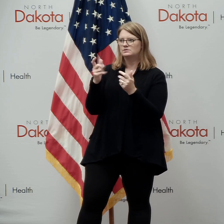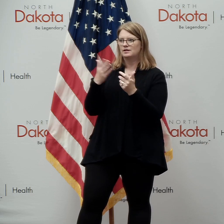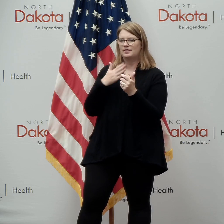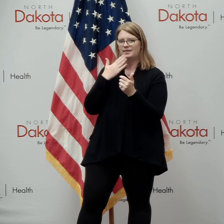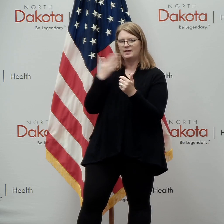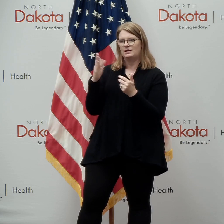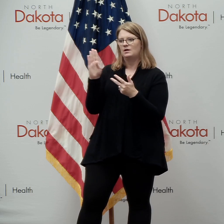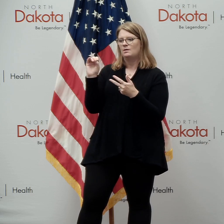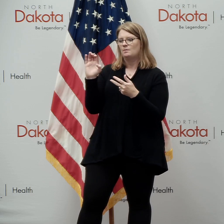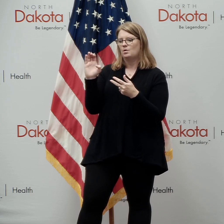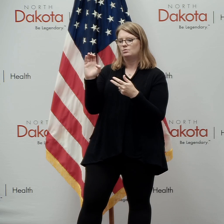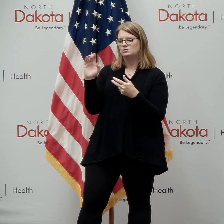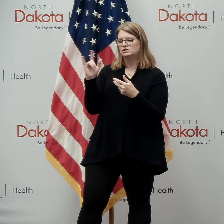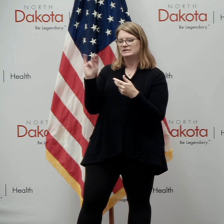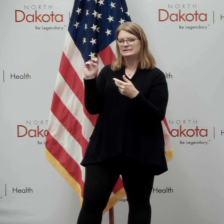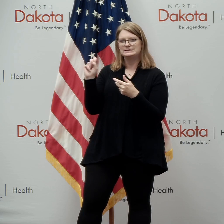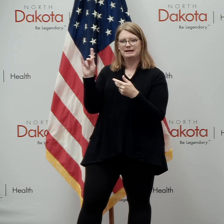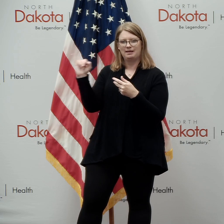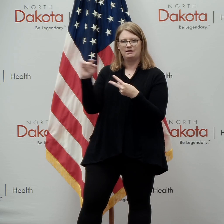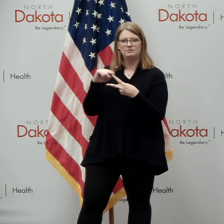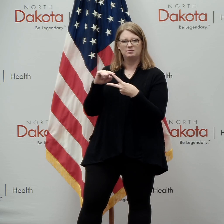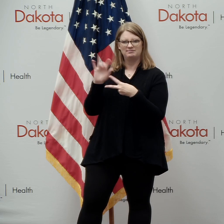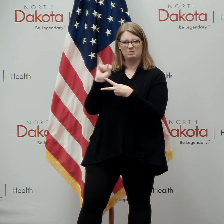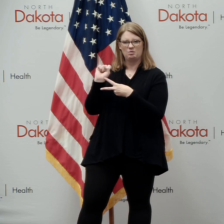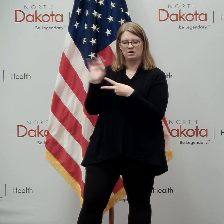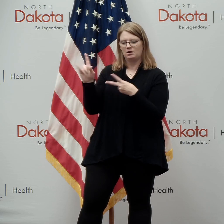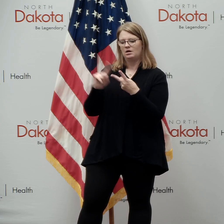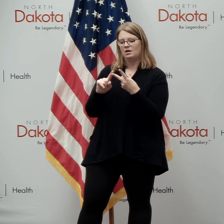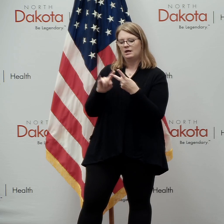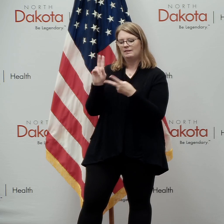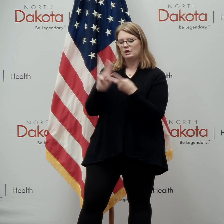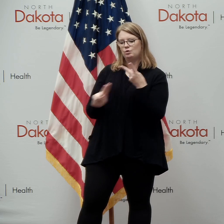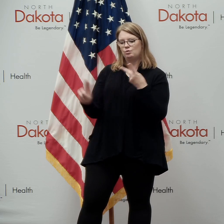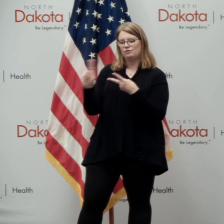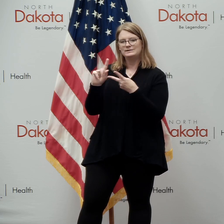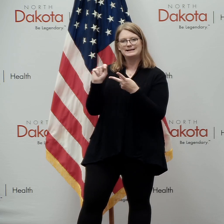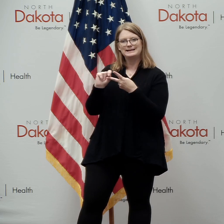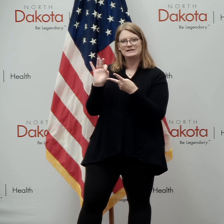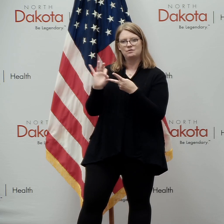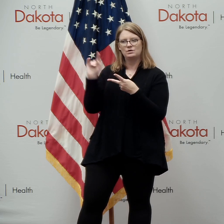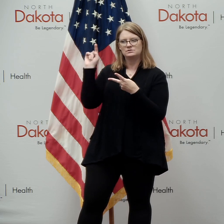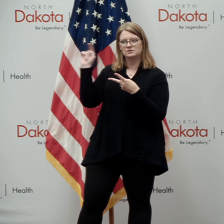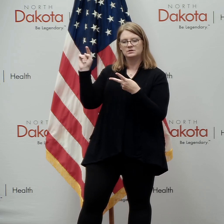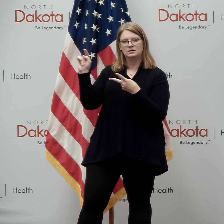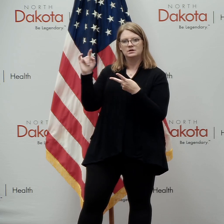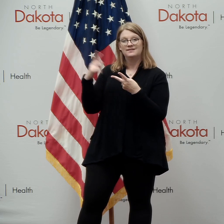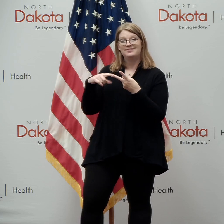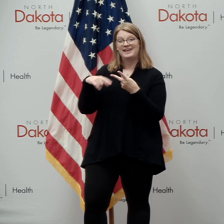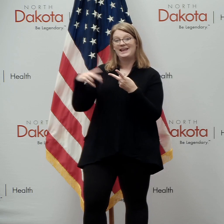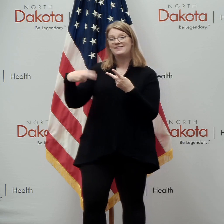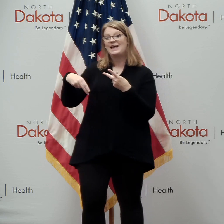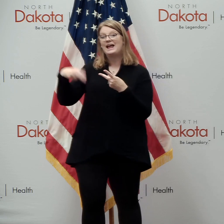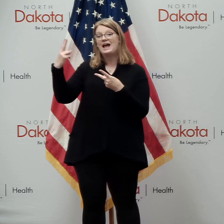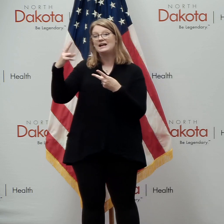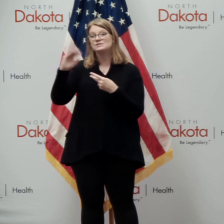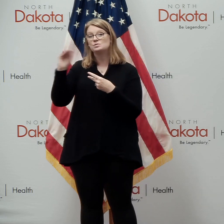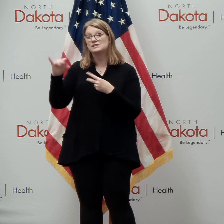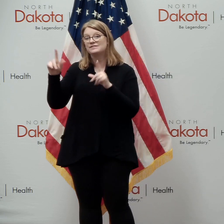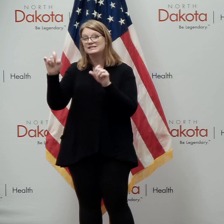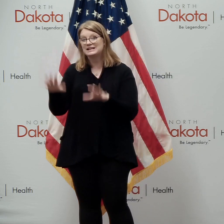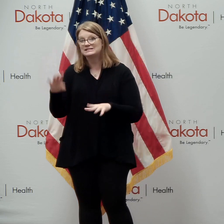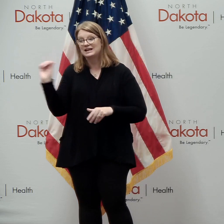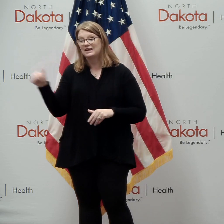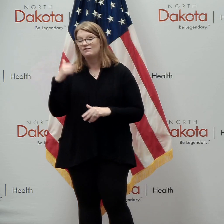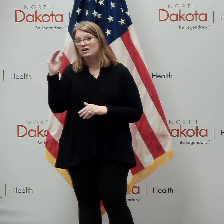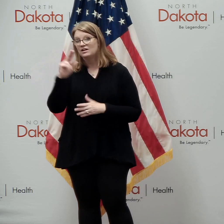Mayor Paczynski for his work, and also the university and the task force up there. They had the highest percentage of testing of any